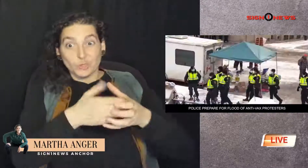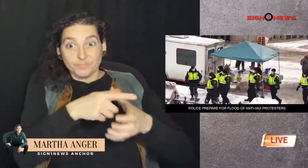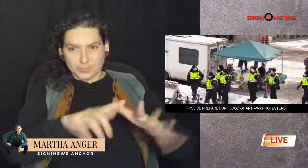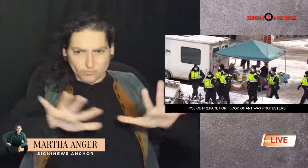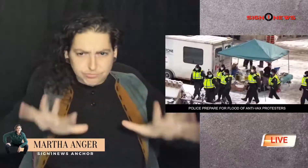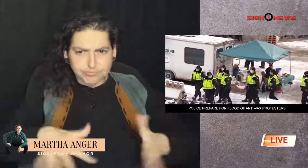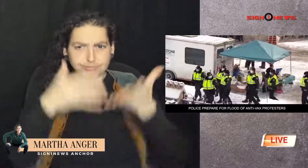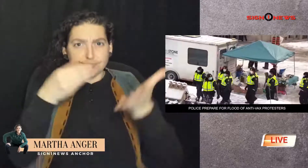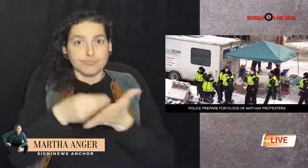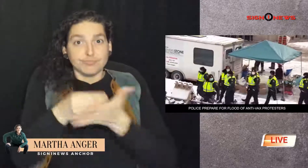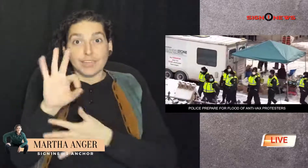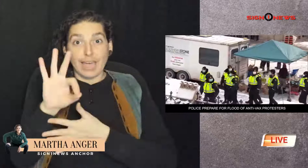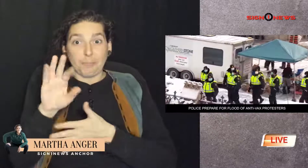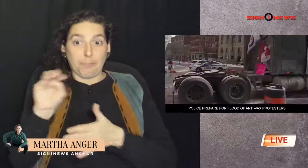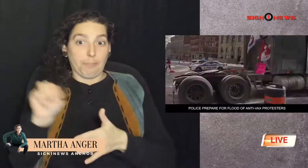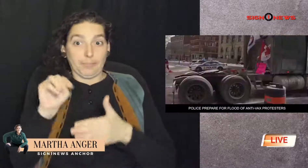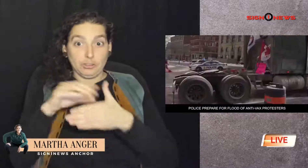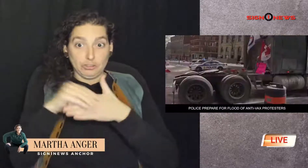quarantine requirements.